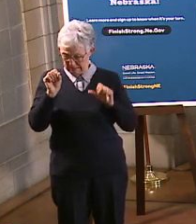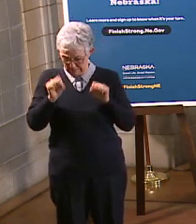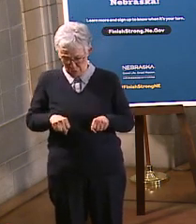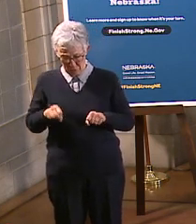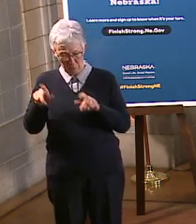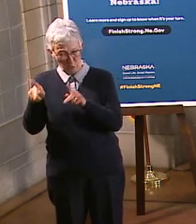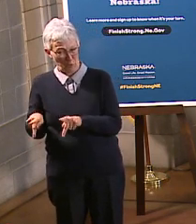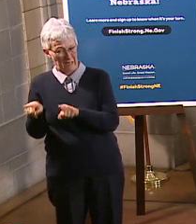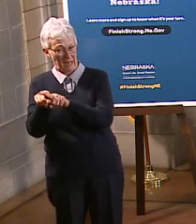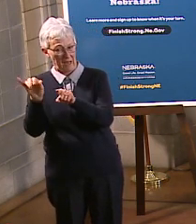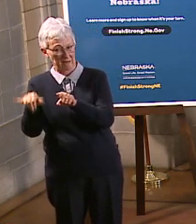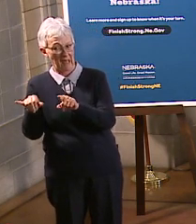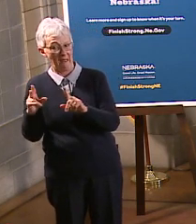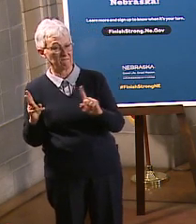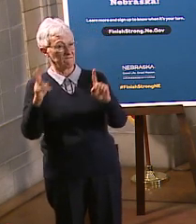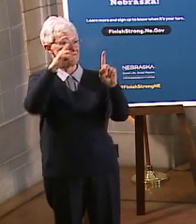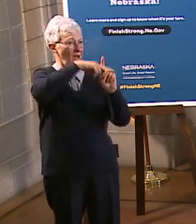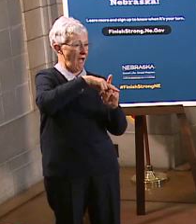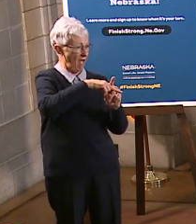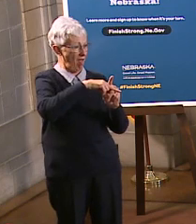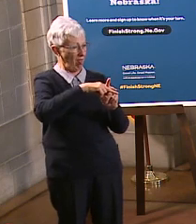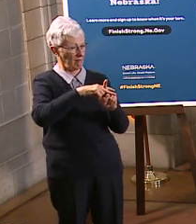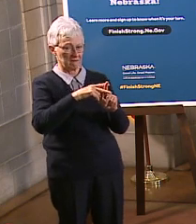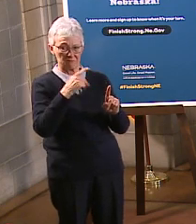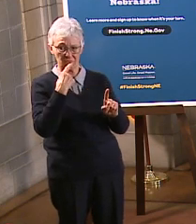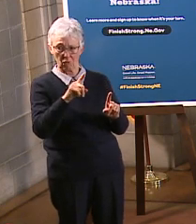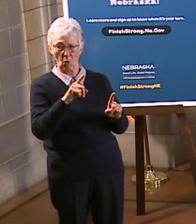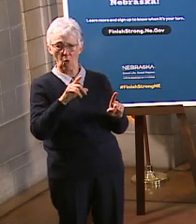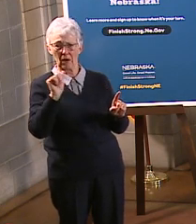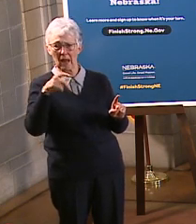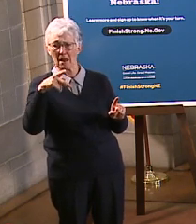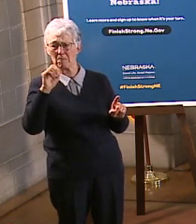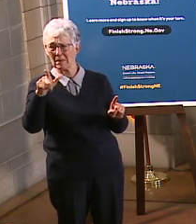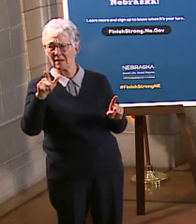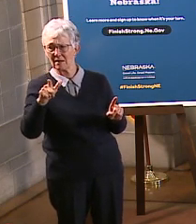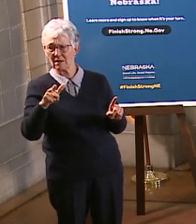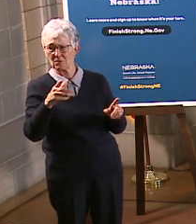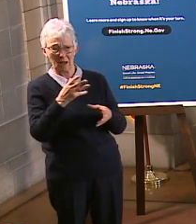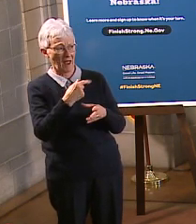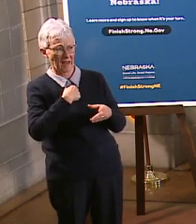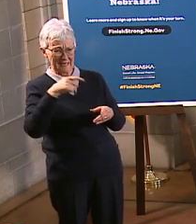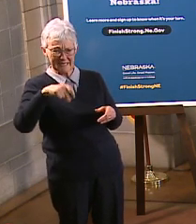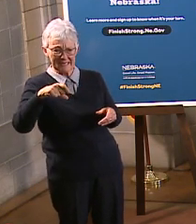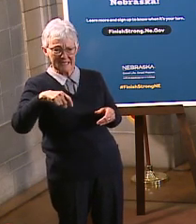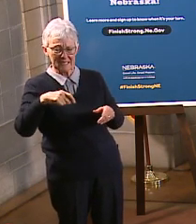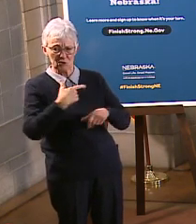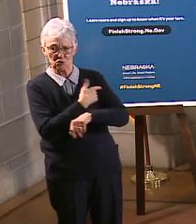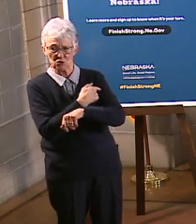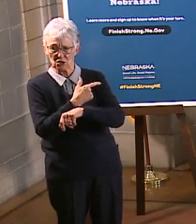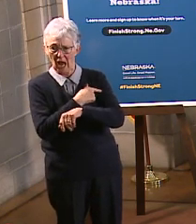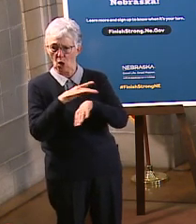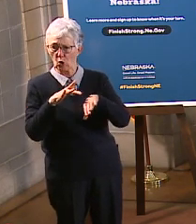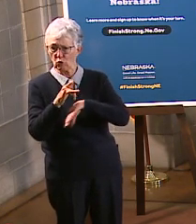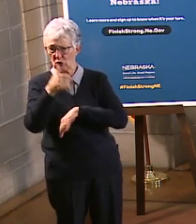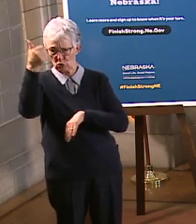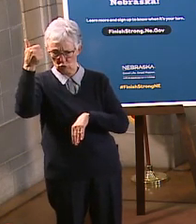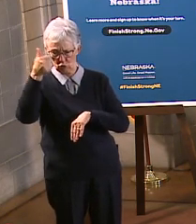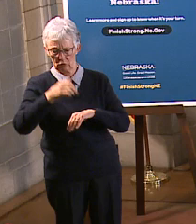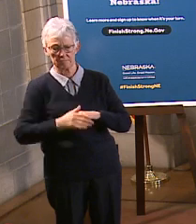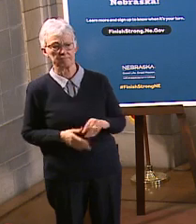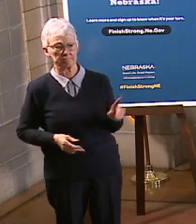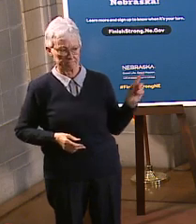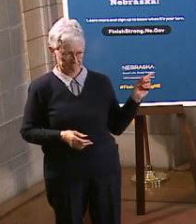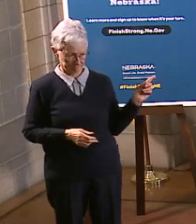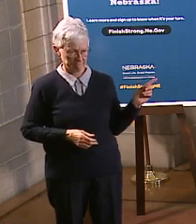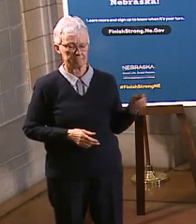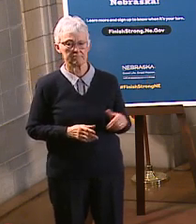say, for people who are in that younger age category, certainly, you may be able to find individuals who have